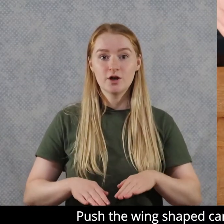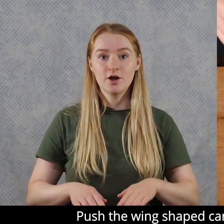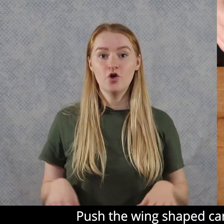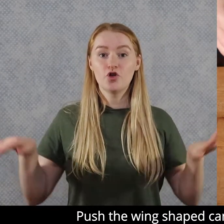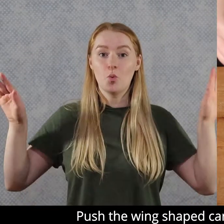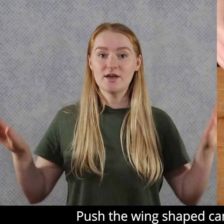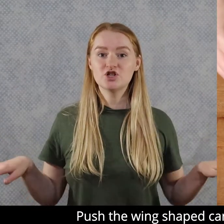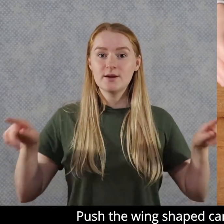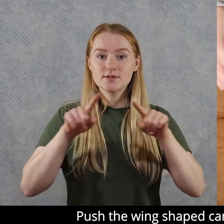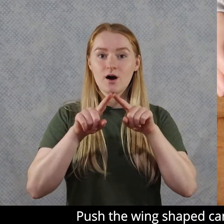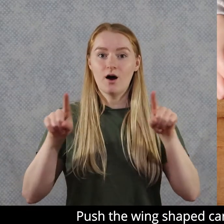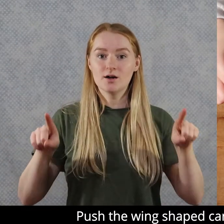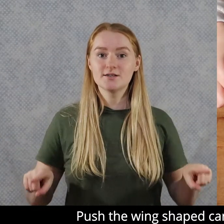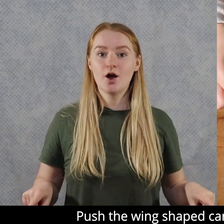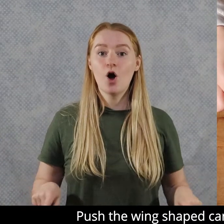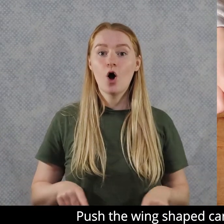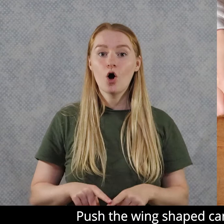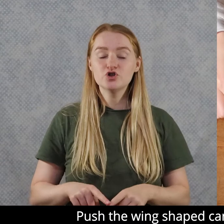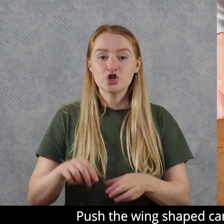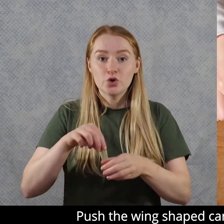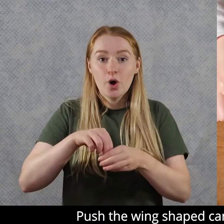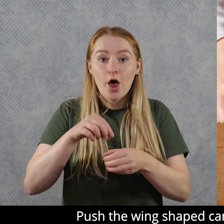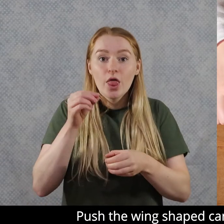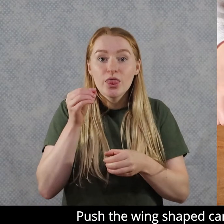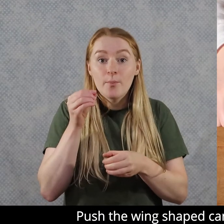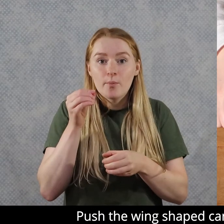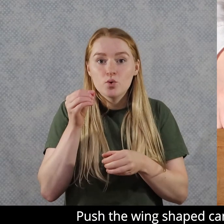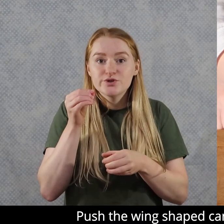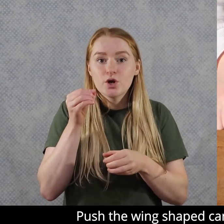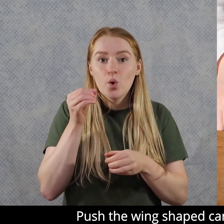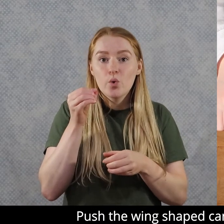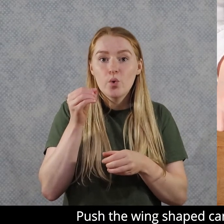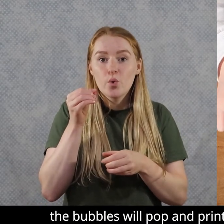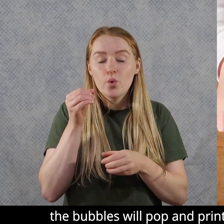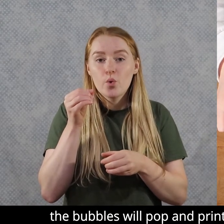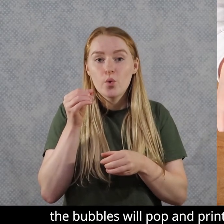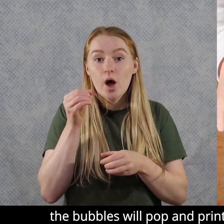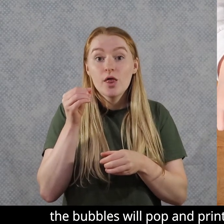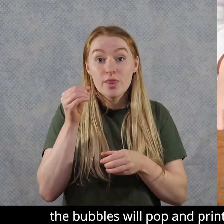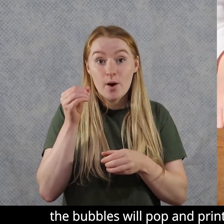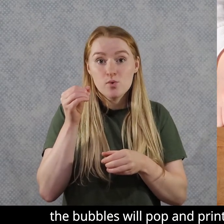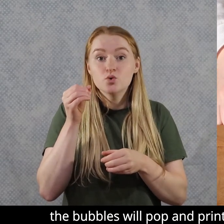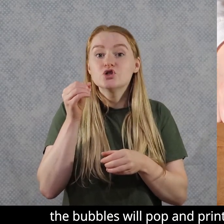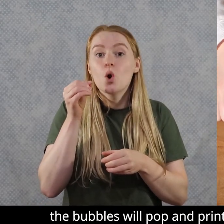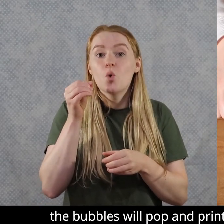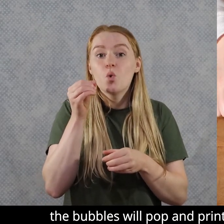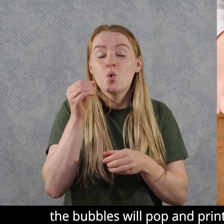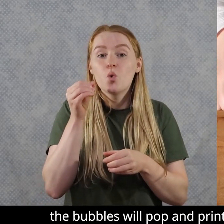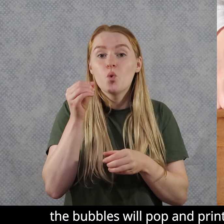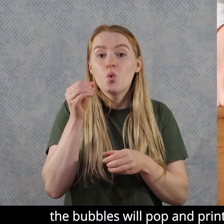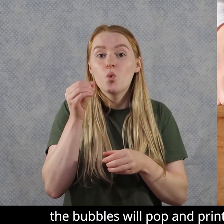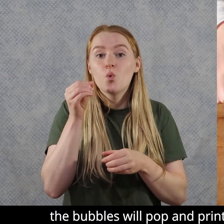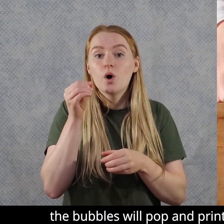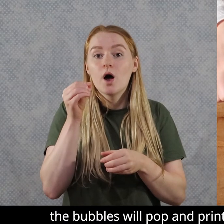Push the wing-shaped card onto the bubbles. The bubbles